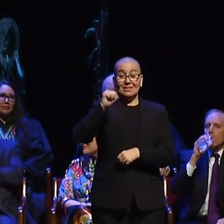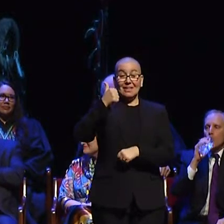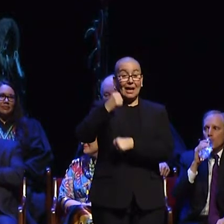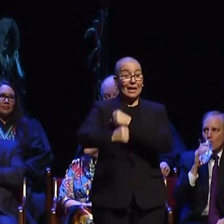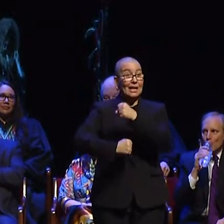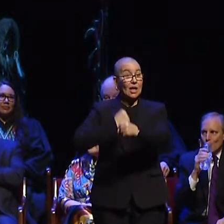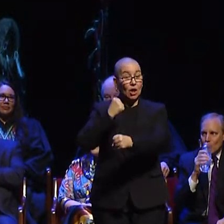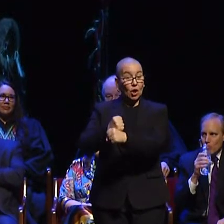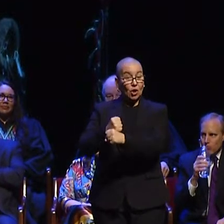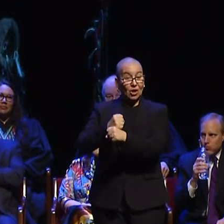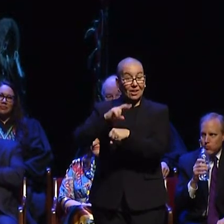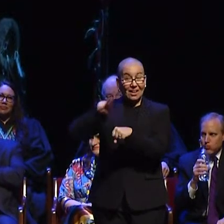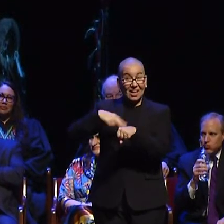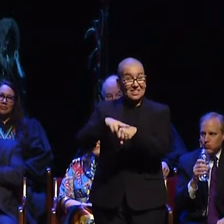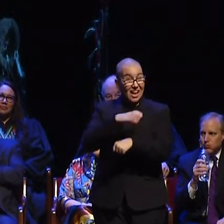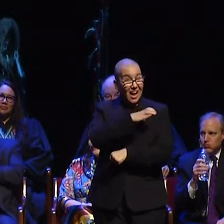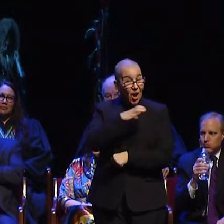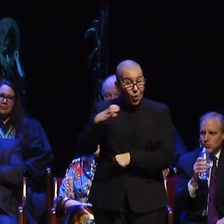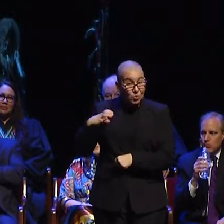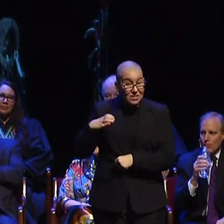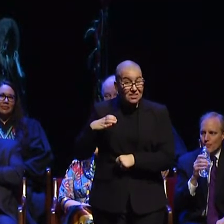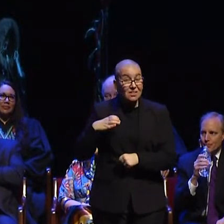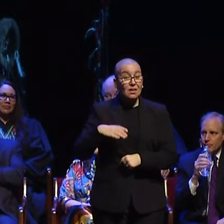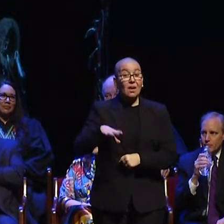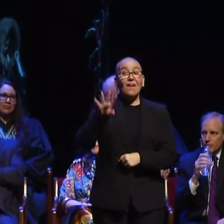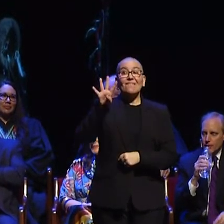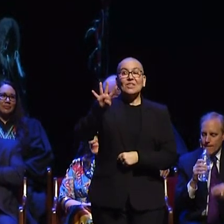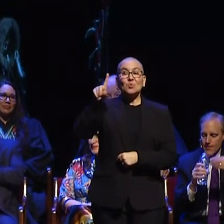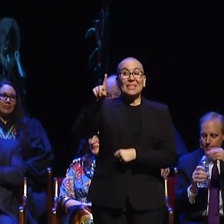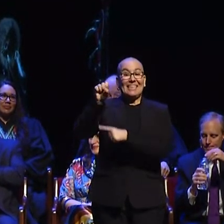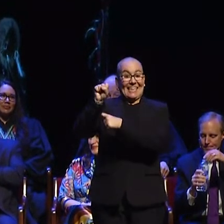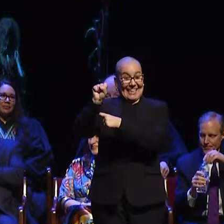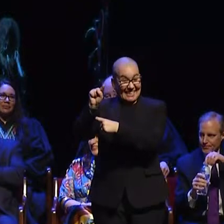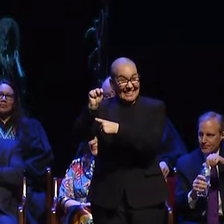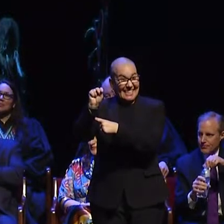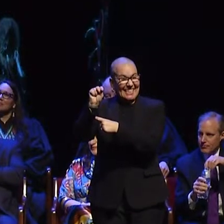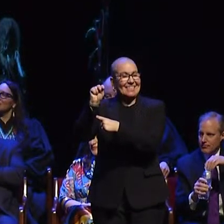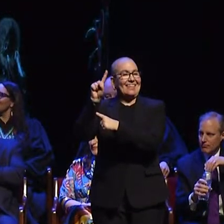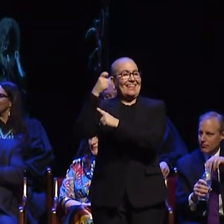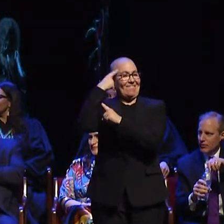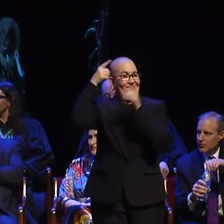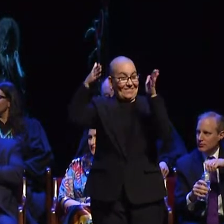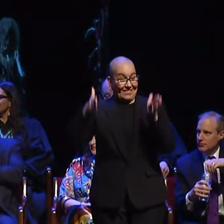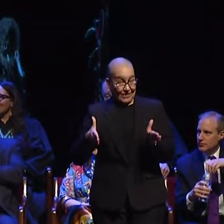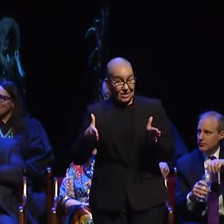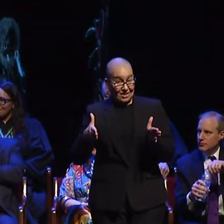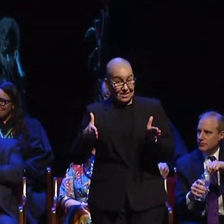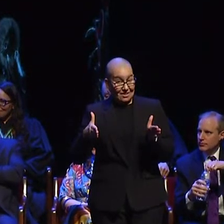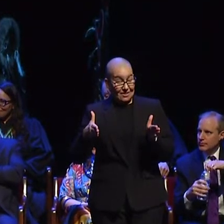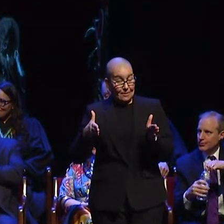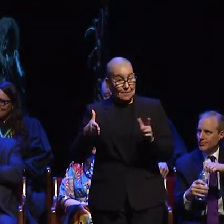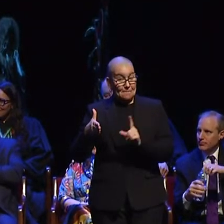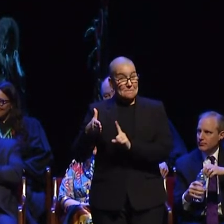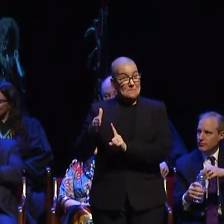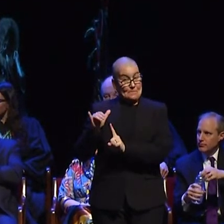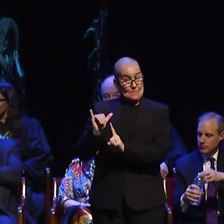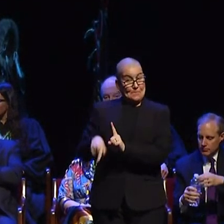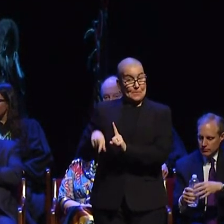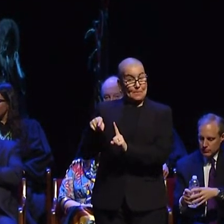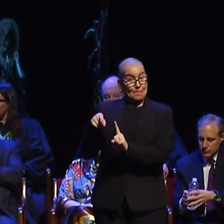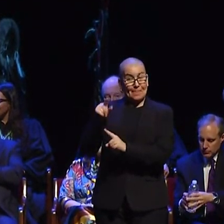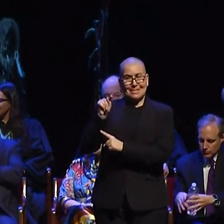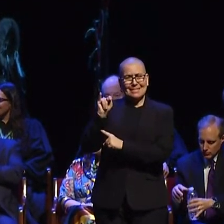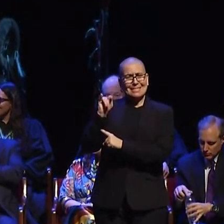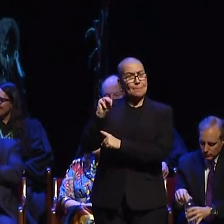41st governor, Tim Walz. I would like to invite you to the stage alongside Jonathan Judd, the first black judge for the 7th